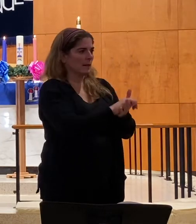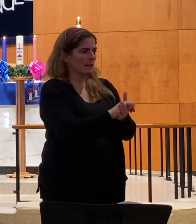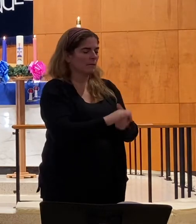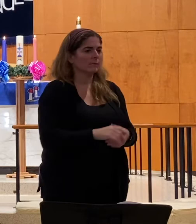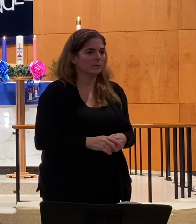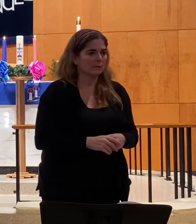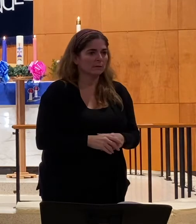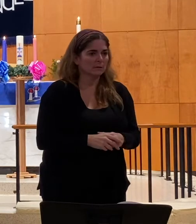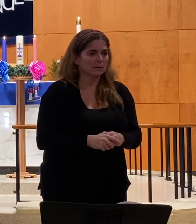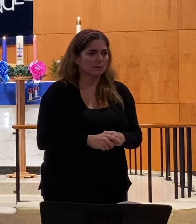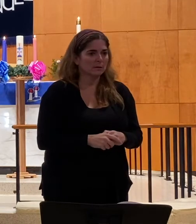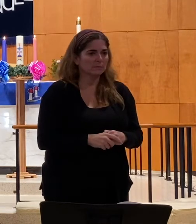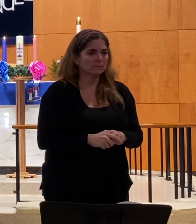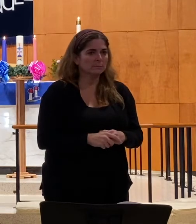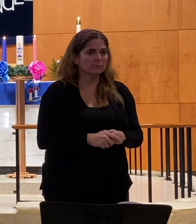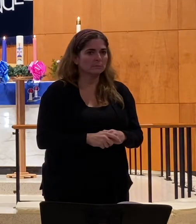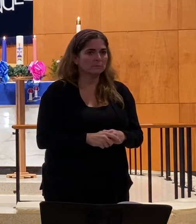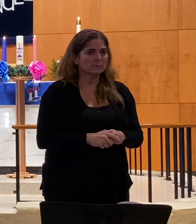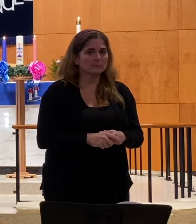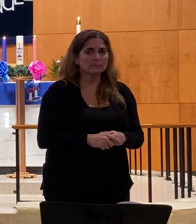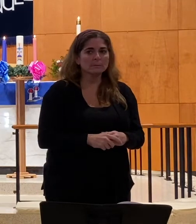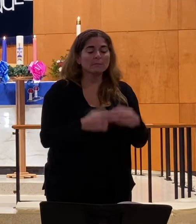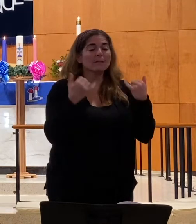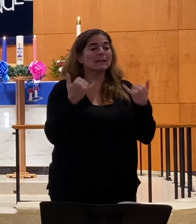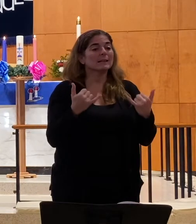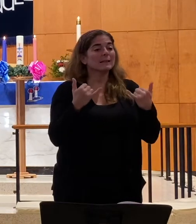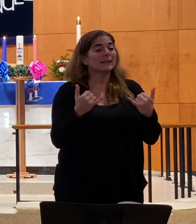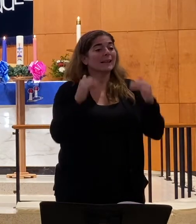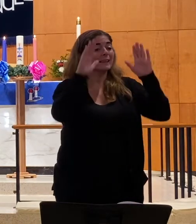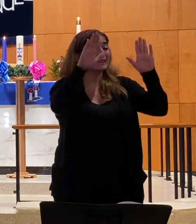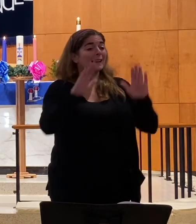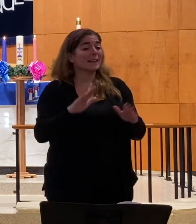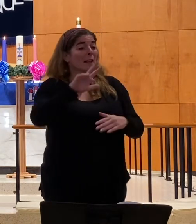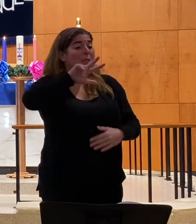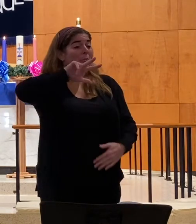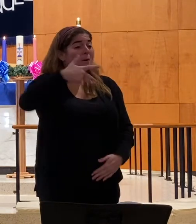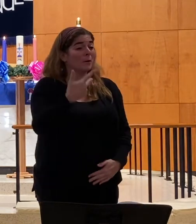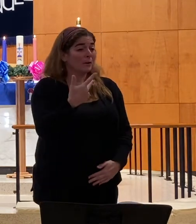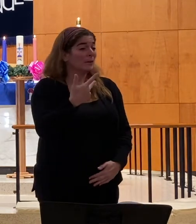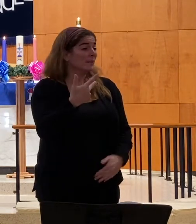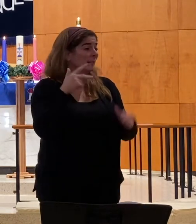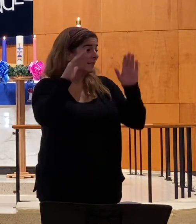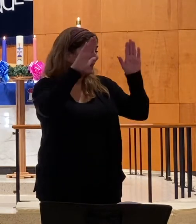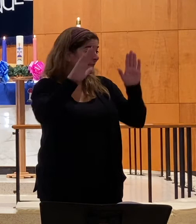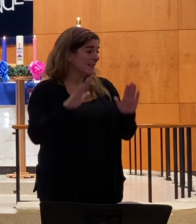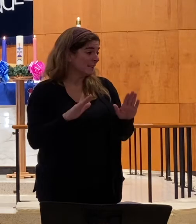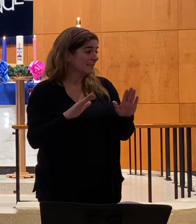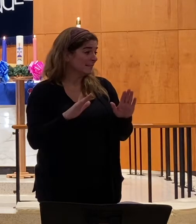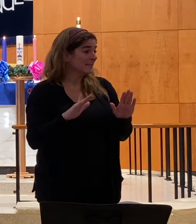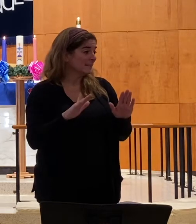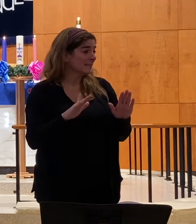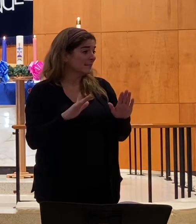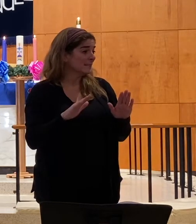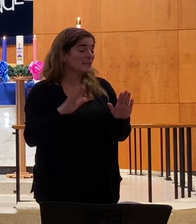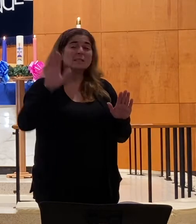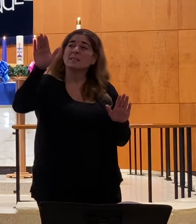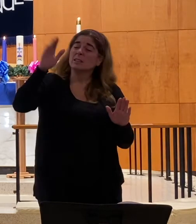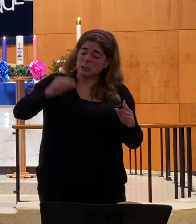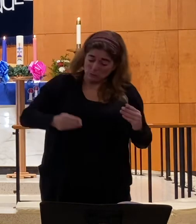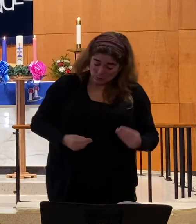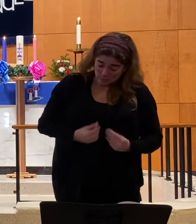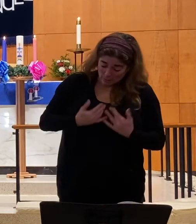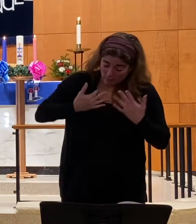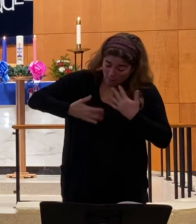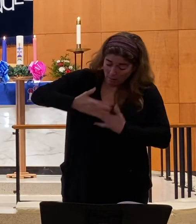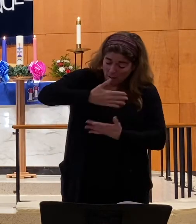We began our worship service today on this third Sunday of Advent by praying together, stir up the wills of